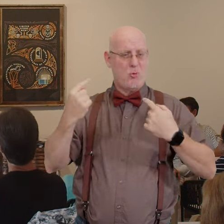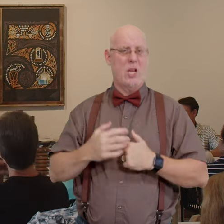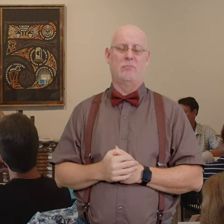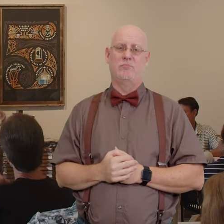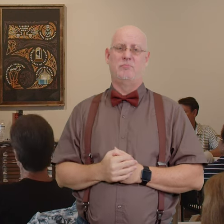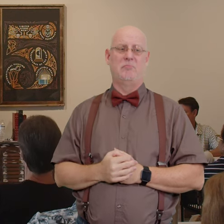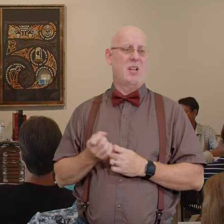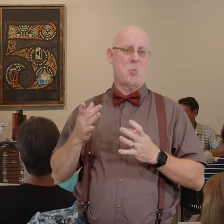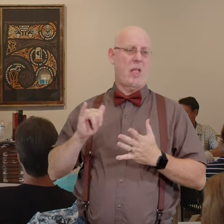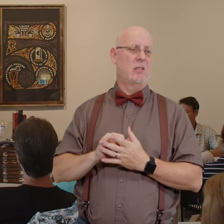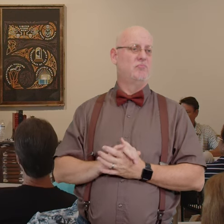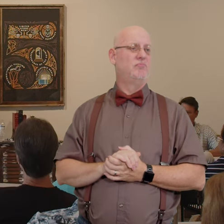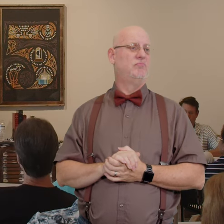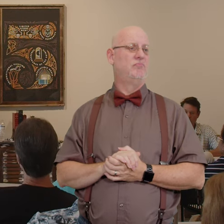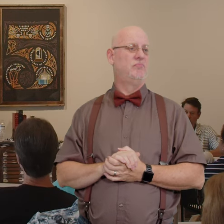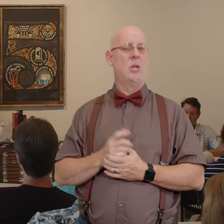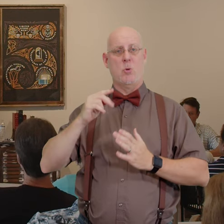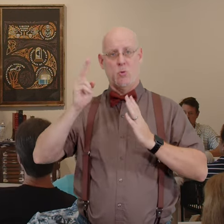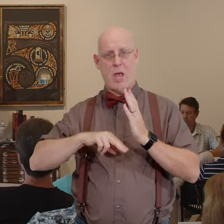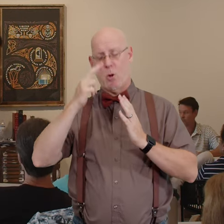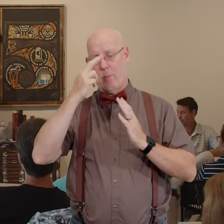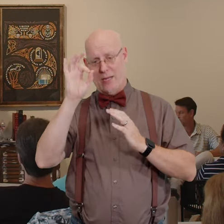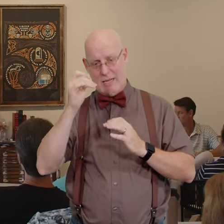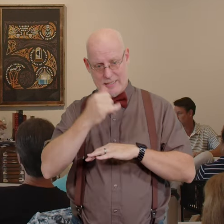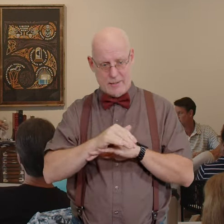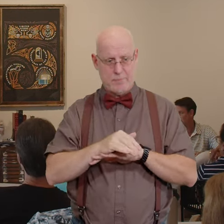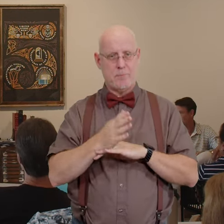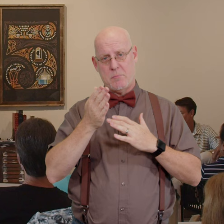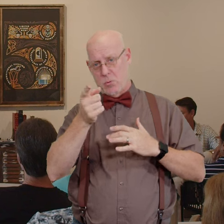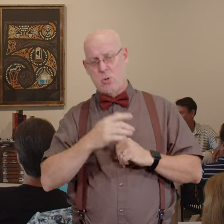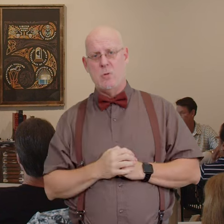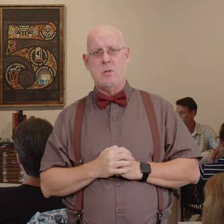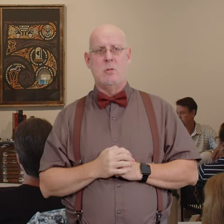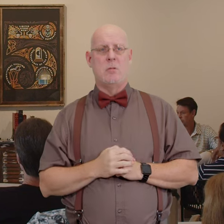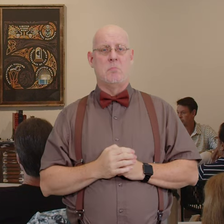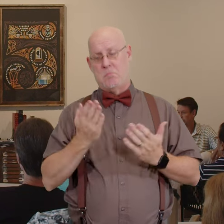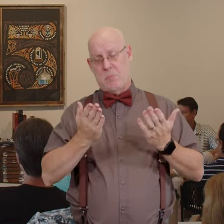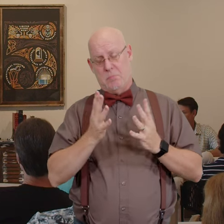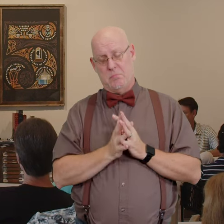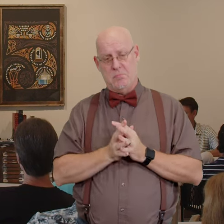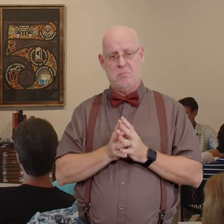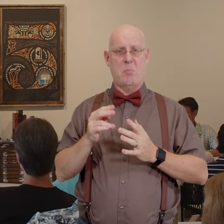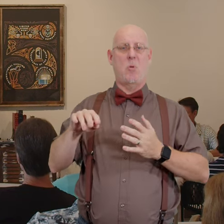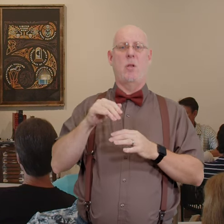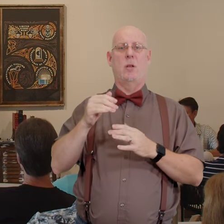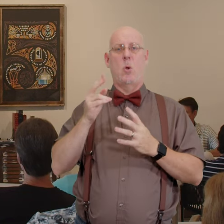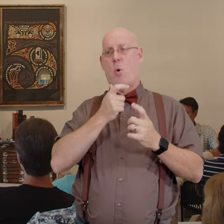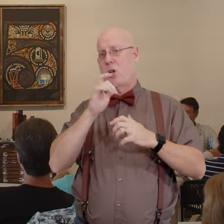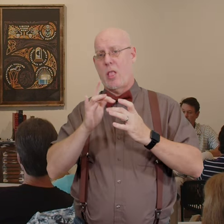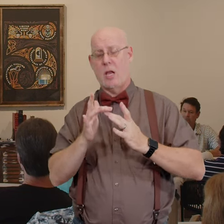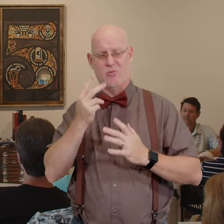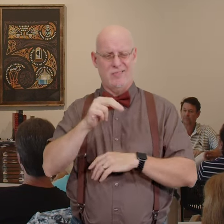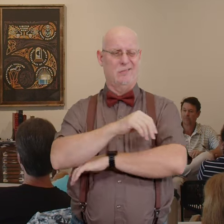believe in, that I don't like. Now, as we read Romans 9 tonight, that might have been you. Might have been. Or somebody watching online once